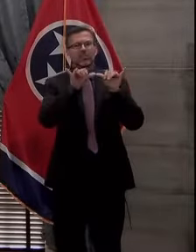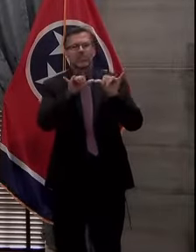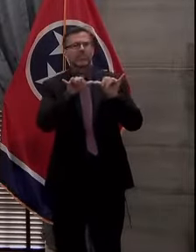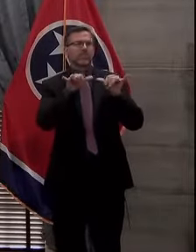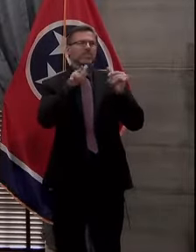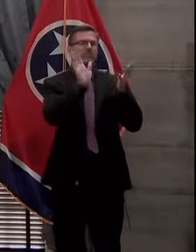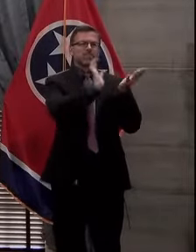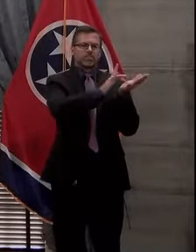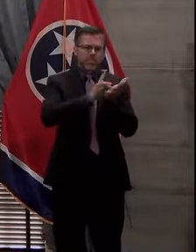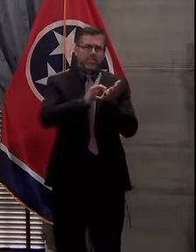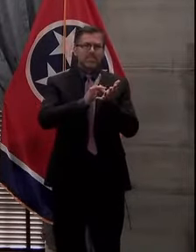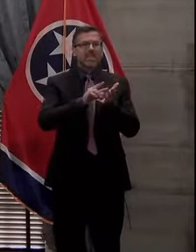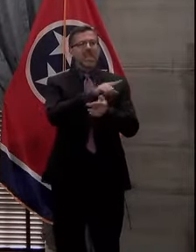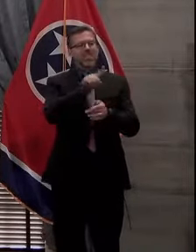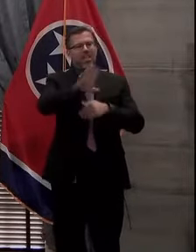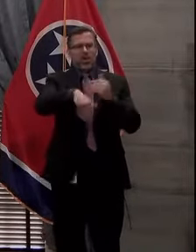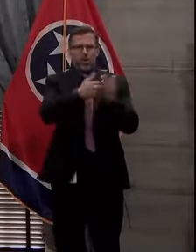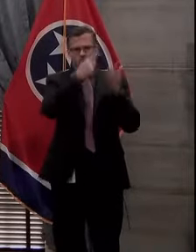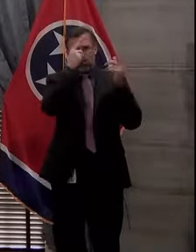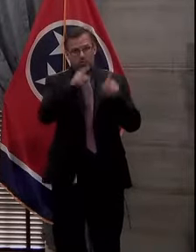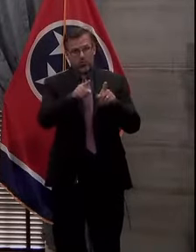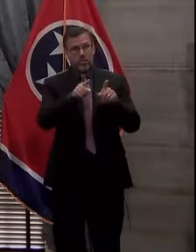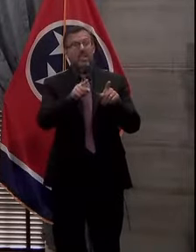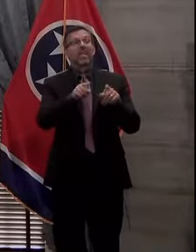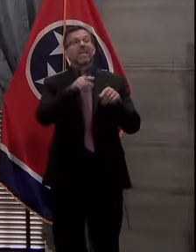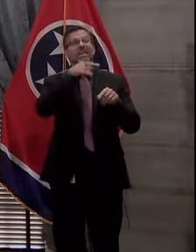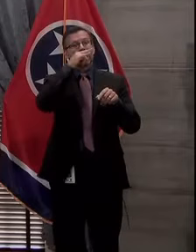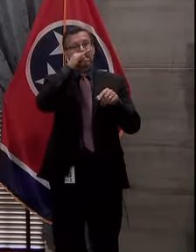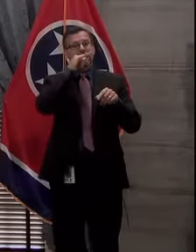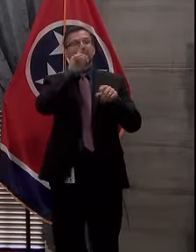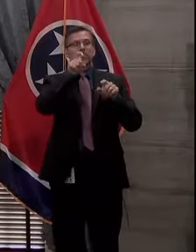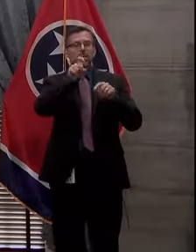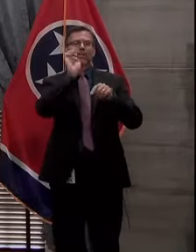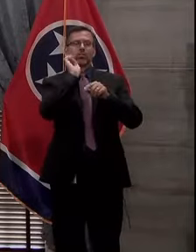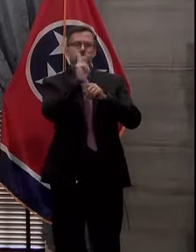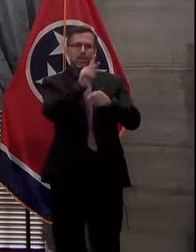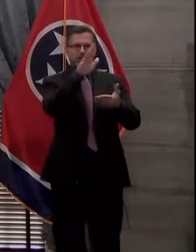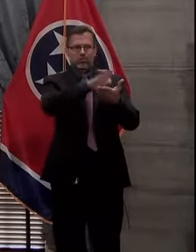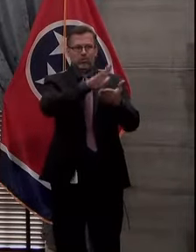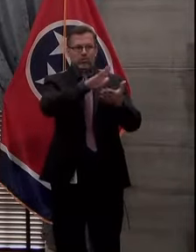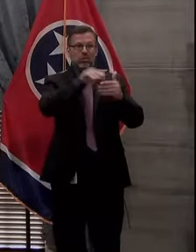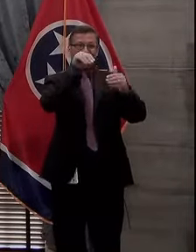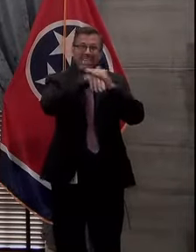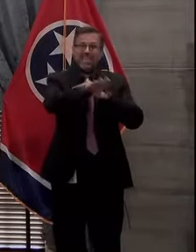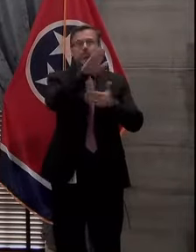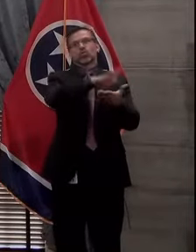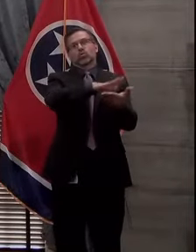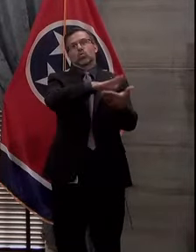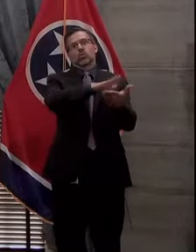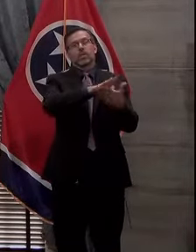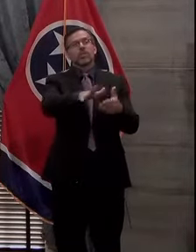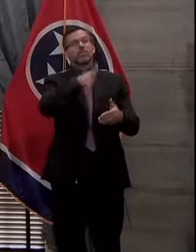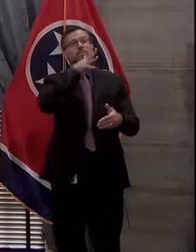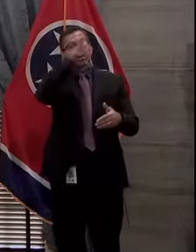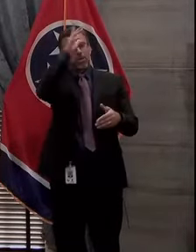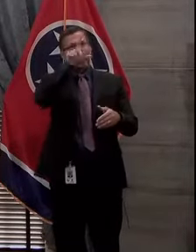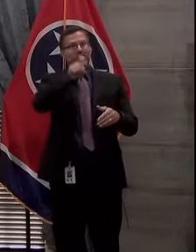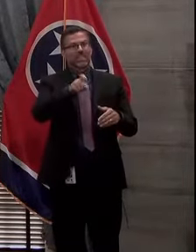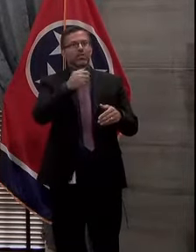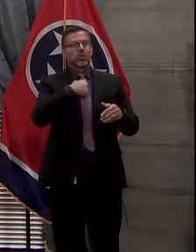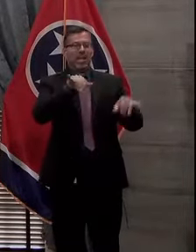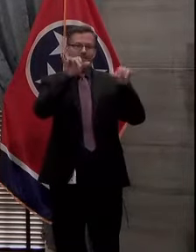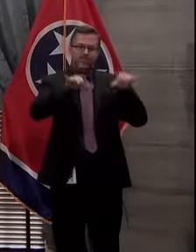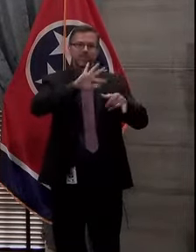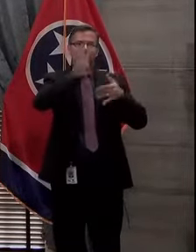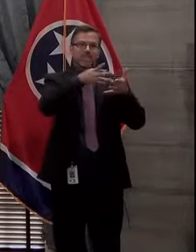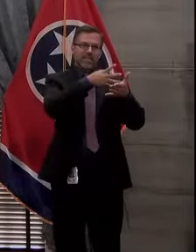that in-person learning is critical to the future of our state. Parents need predictability, teachers need support,